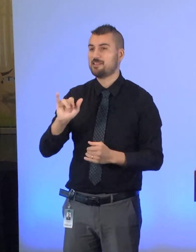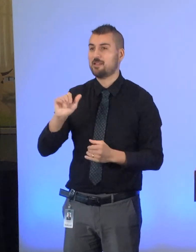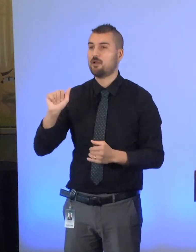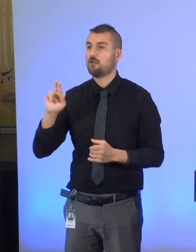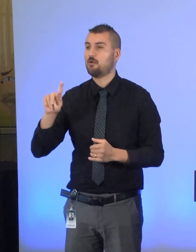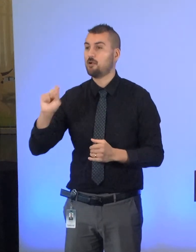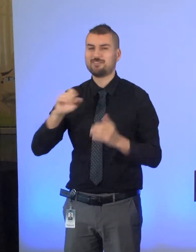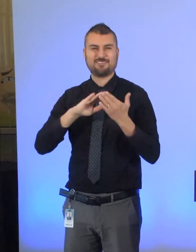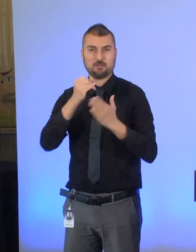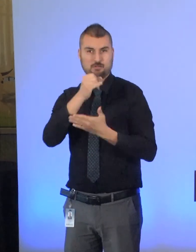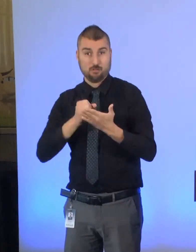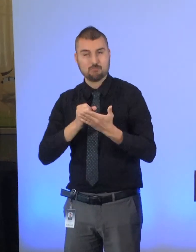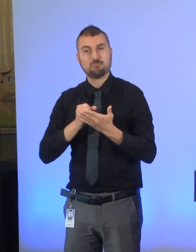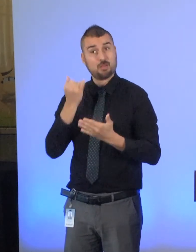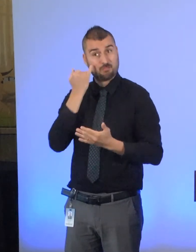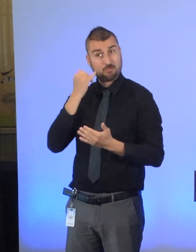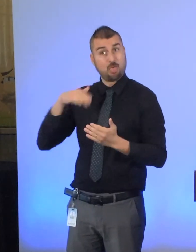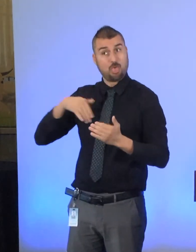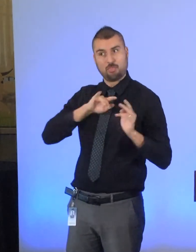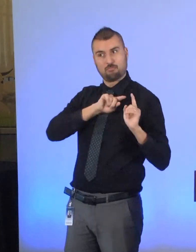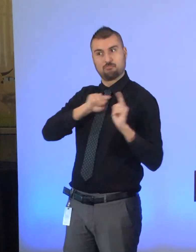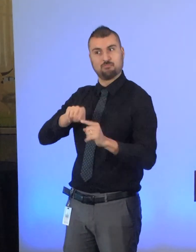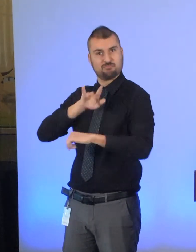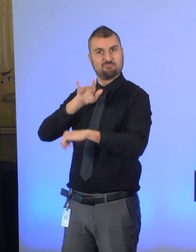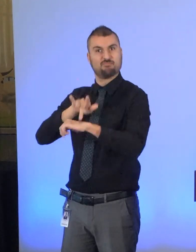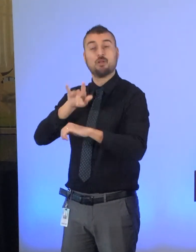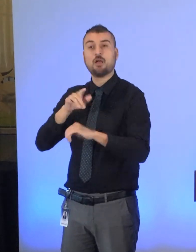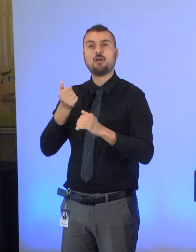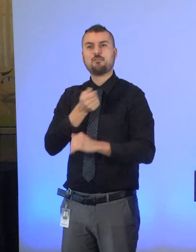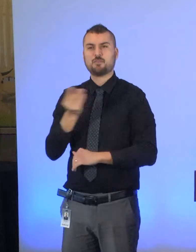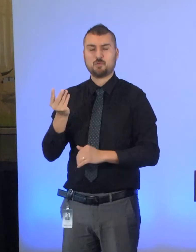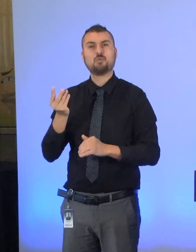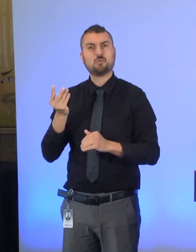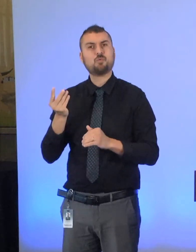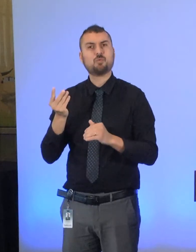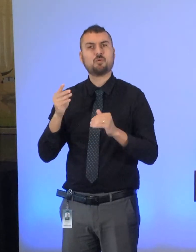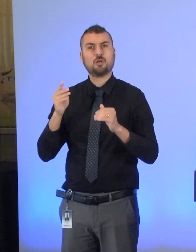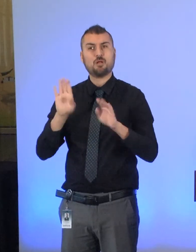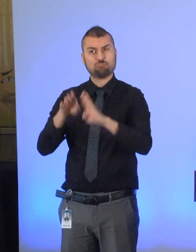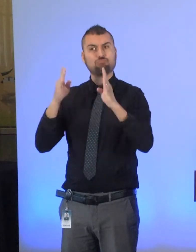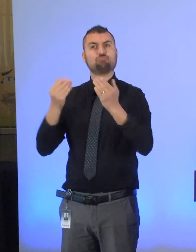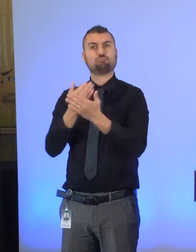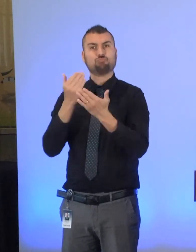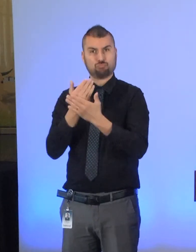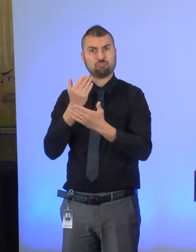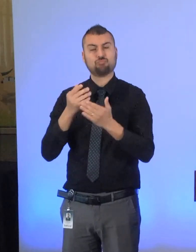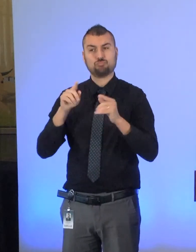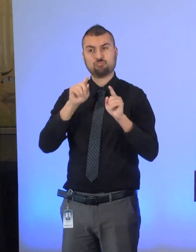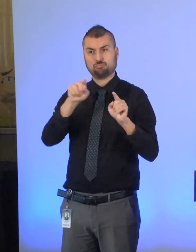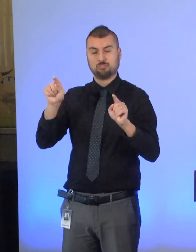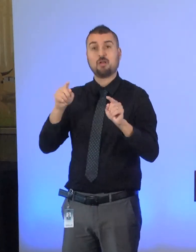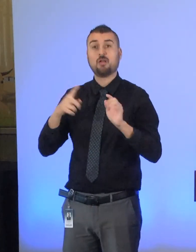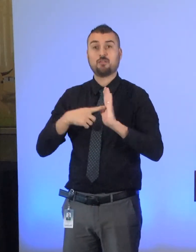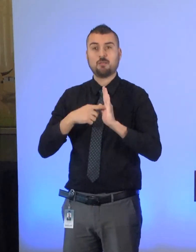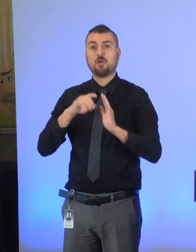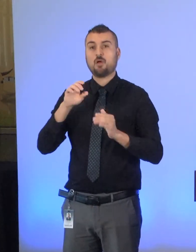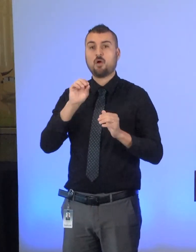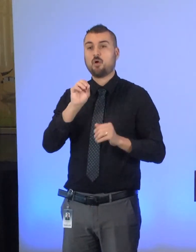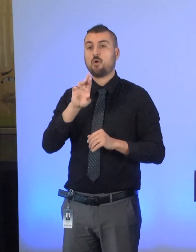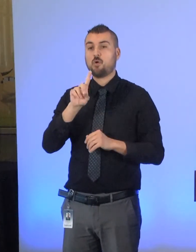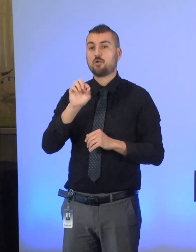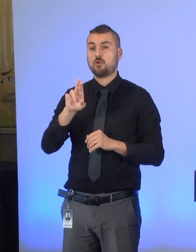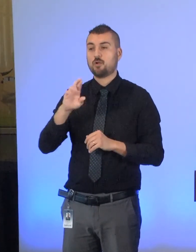Arts recently, we have a number of new exhibits that open this week. First up is a show entitled Order in Chaos